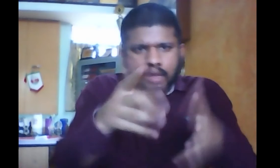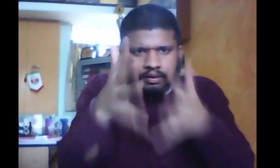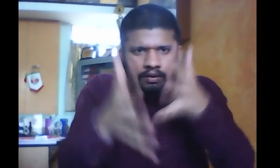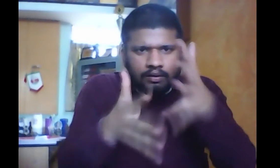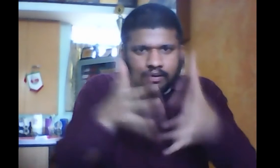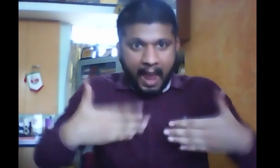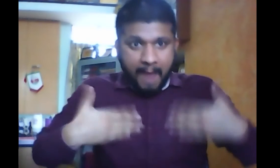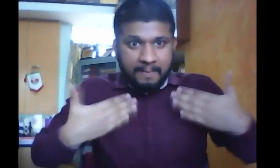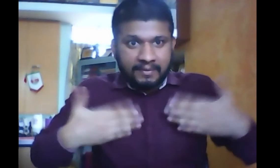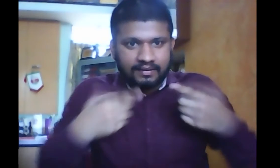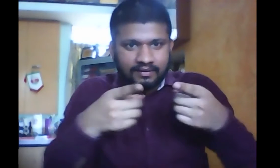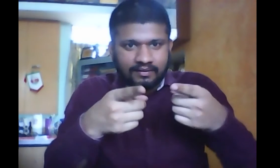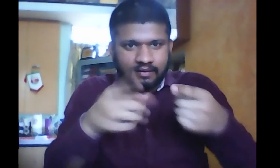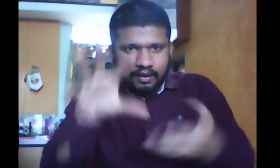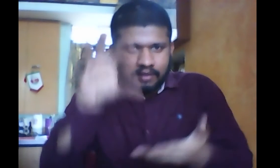So I hope you are enjoying and happy to learn ISL.